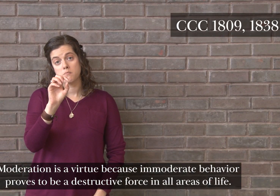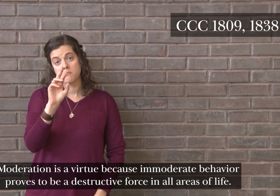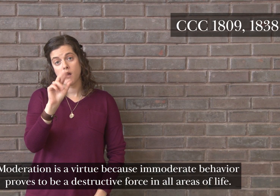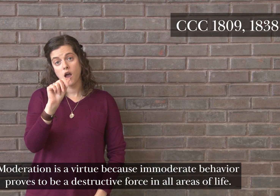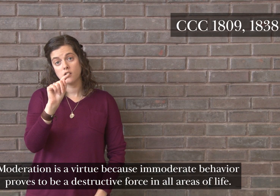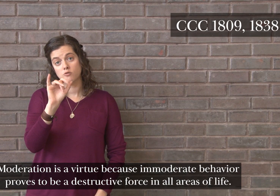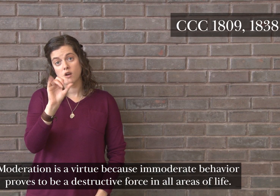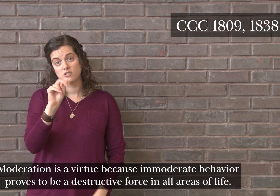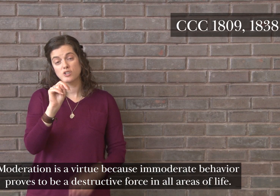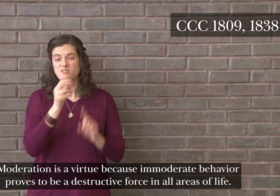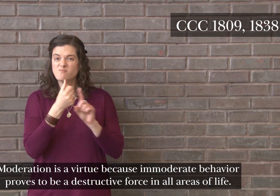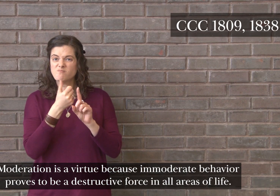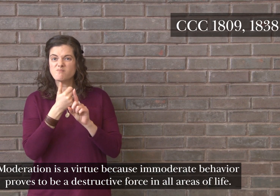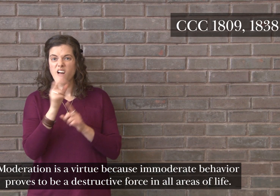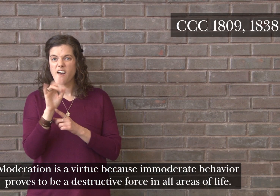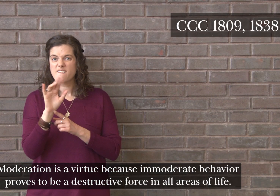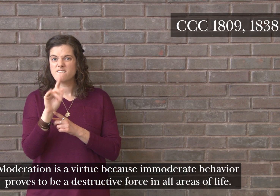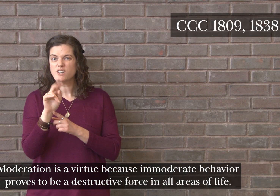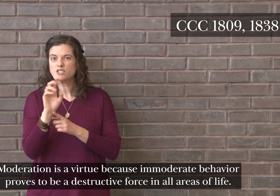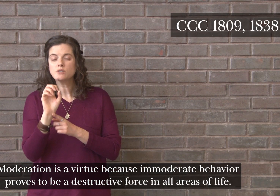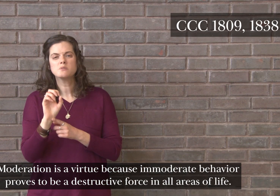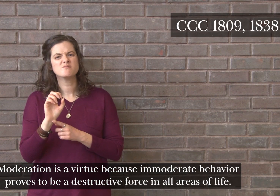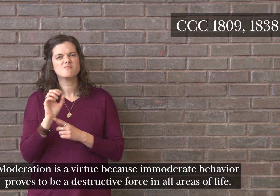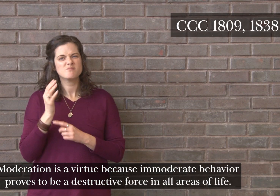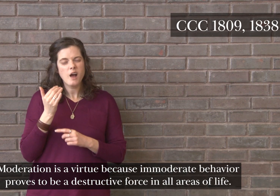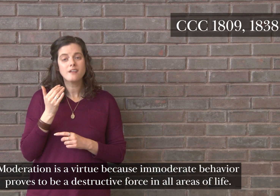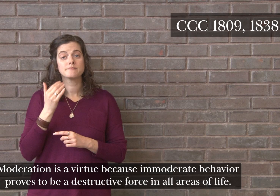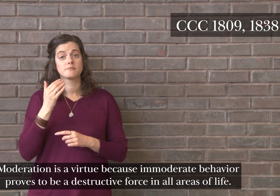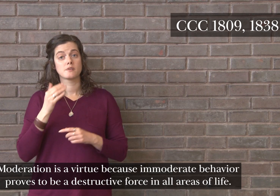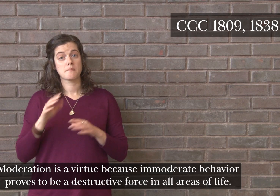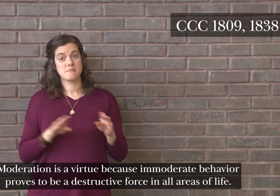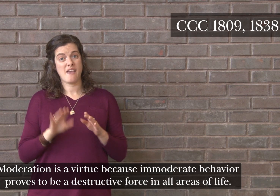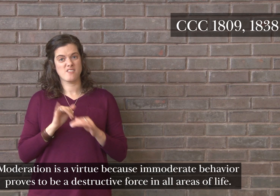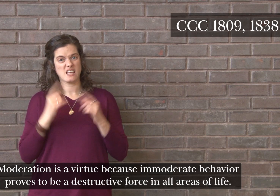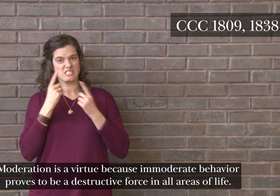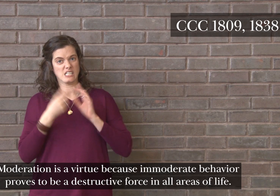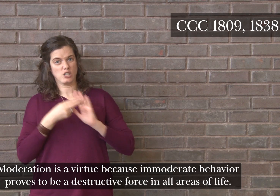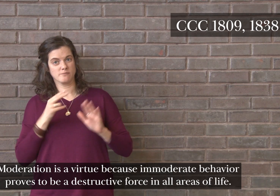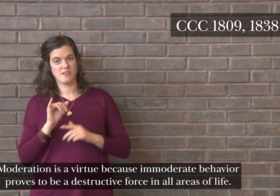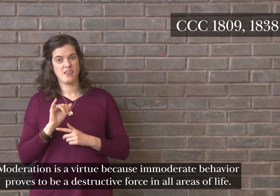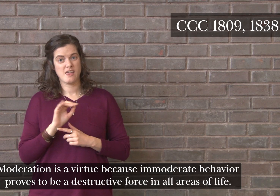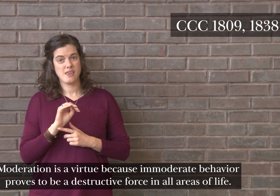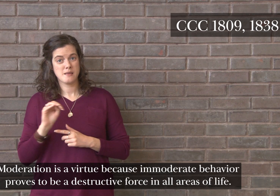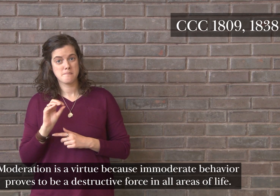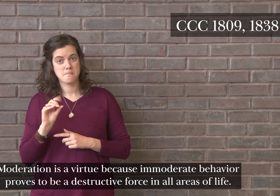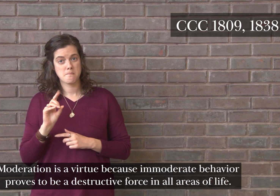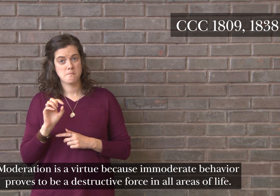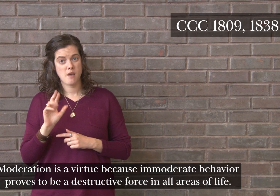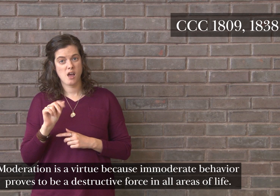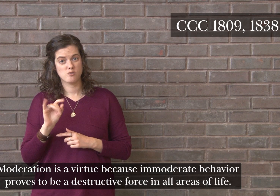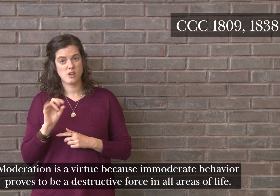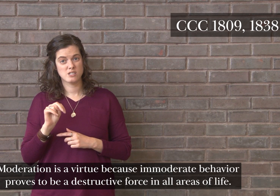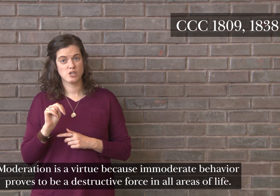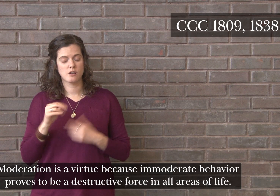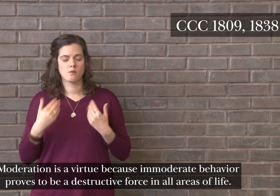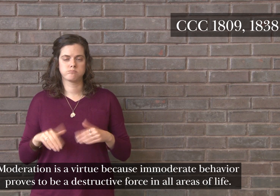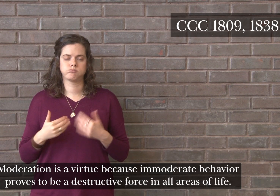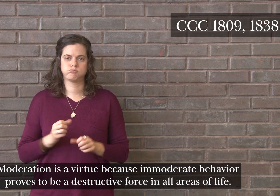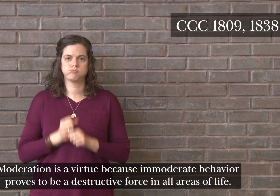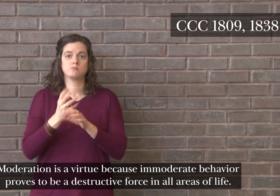Moderation is a virtue because immoderate behavior proves to be a destructive force in all